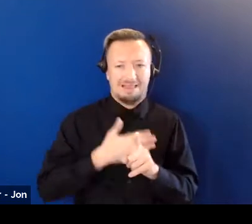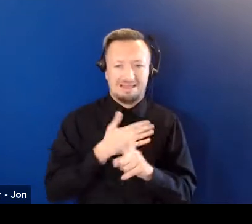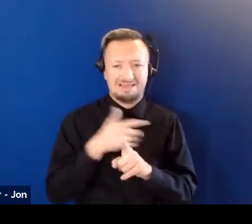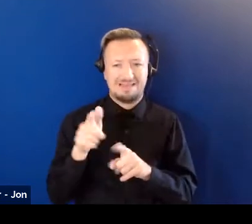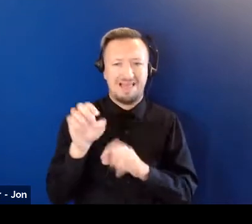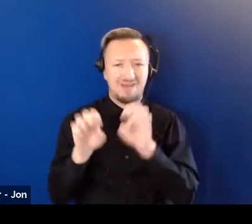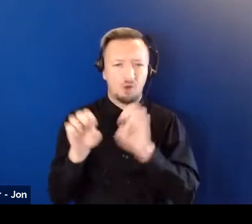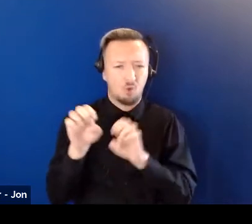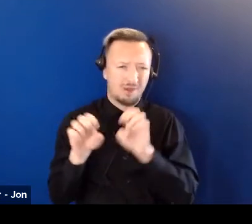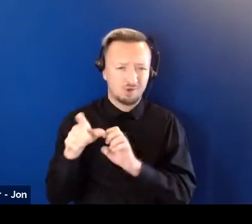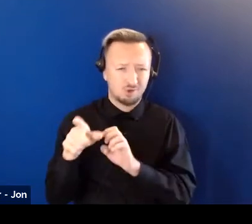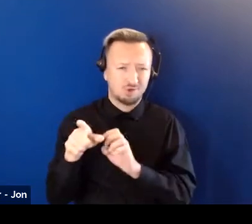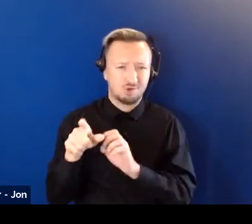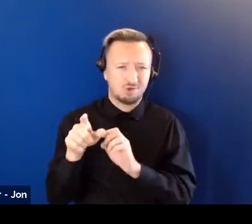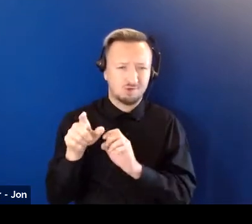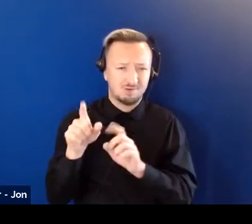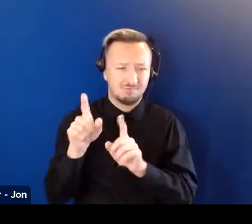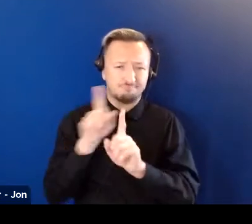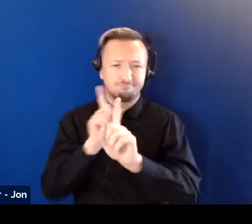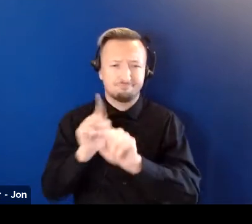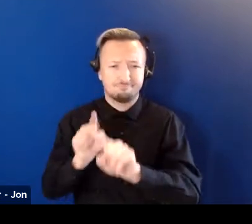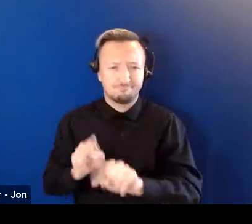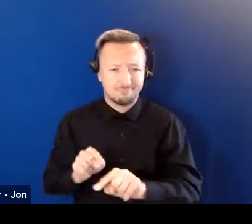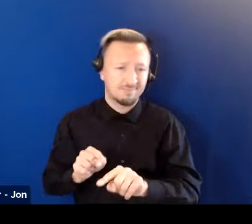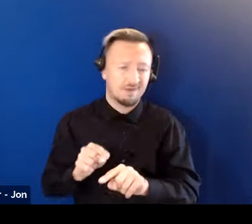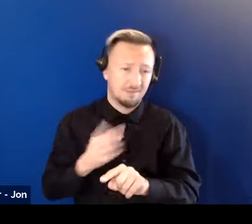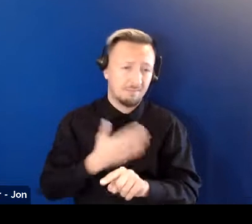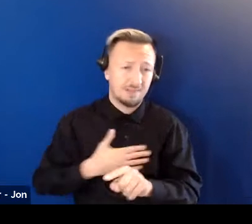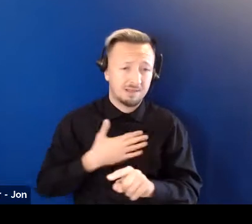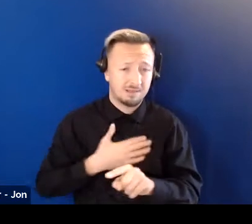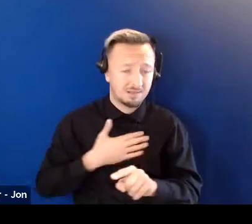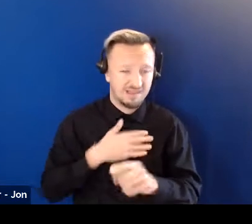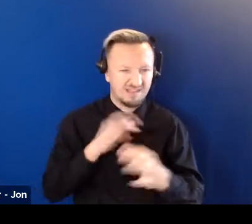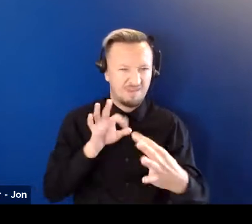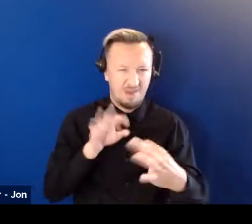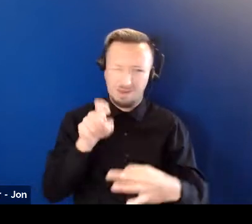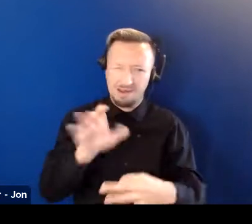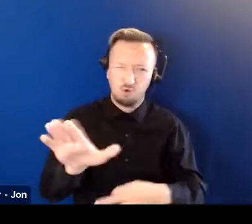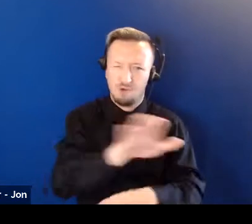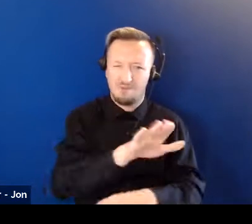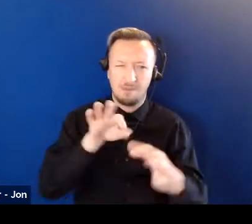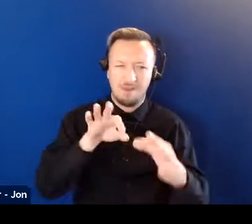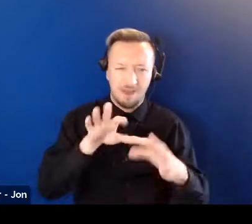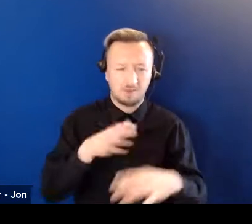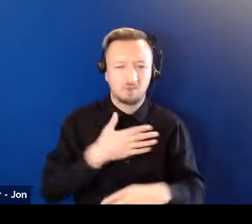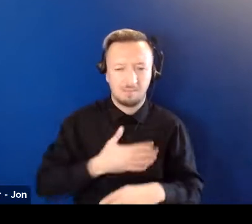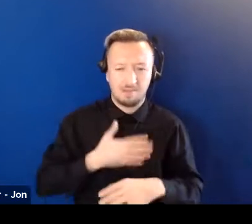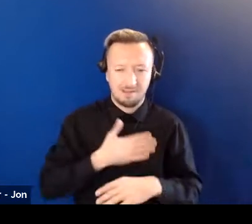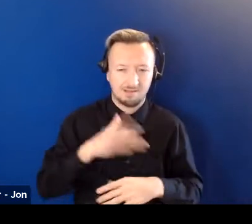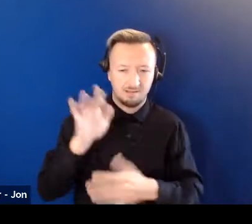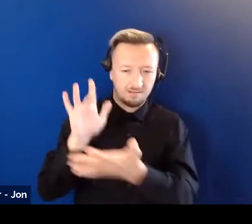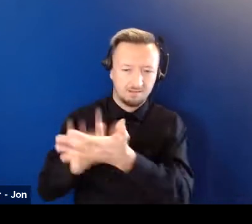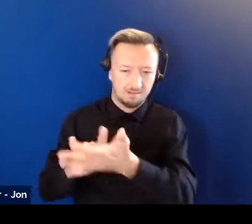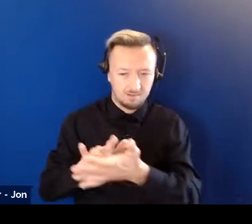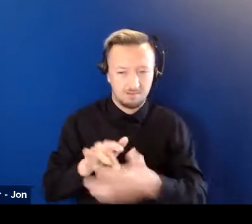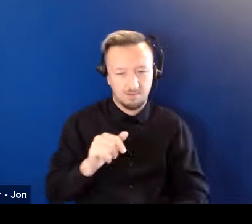evaluation forms. It's very important for us to get those feedback, so that we can ensure that we have